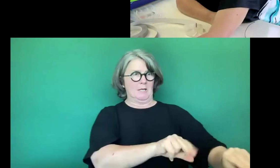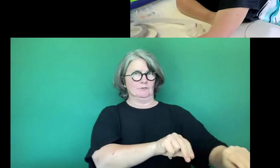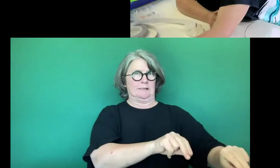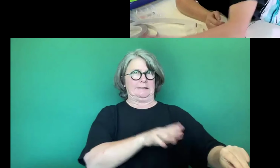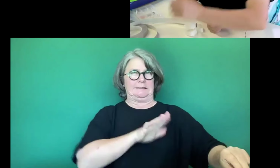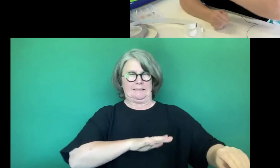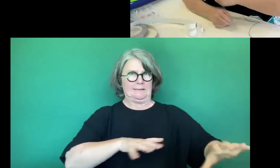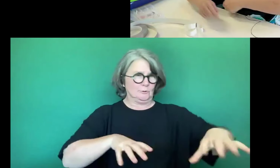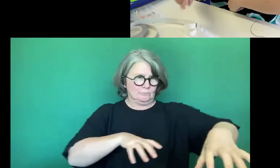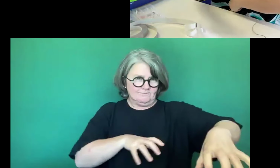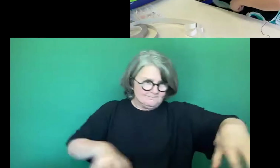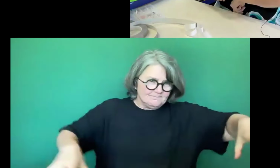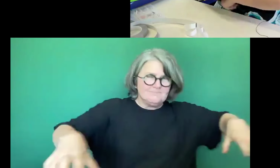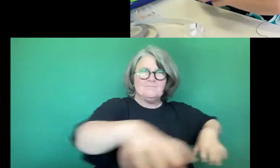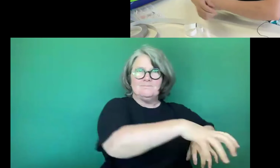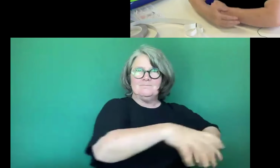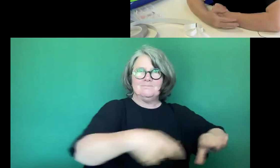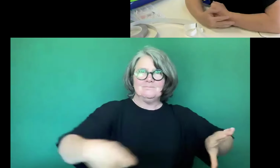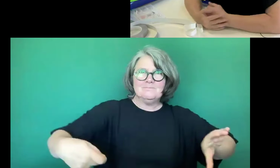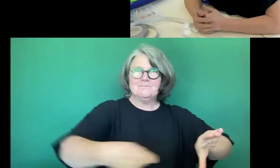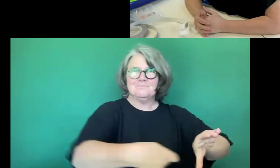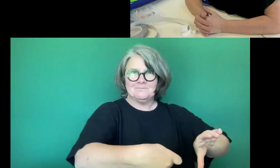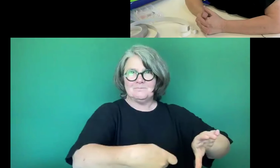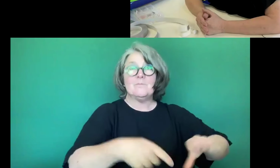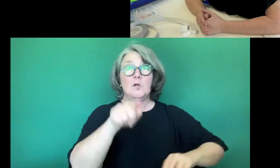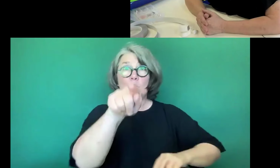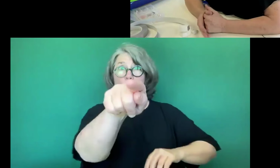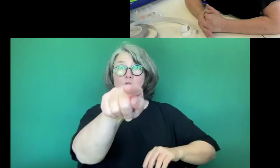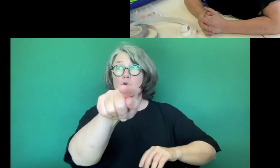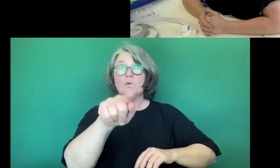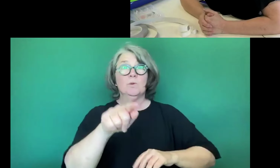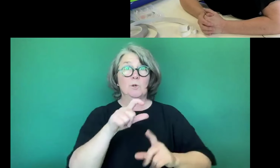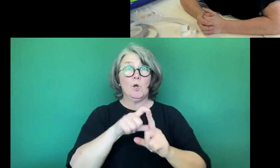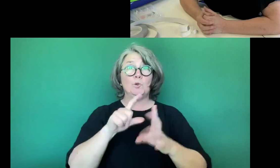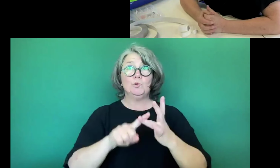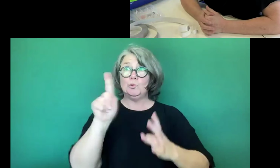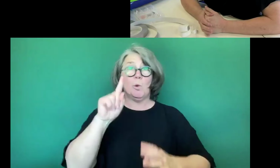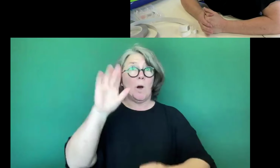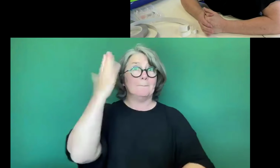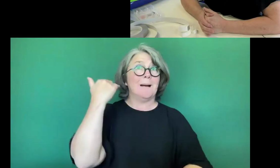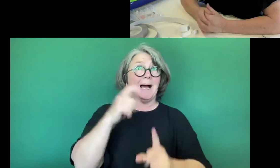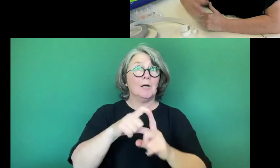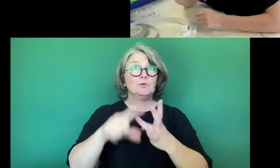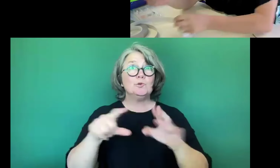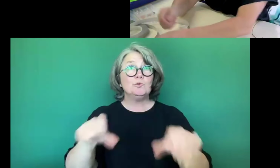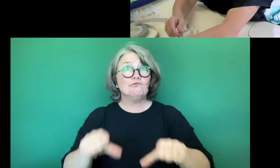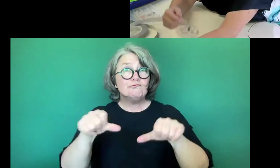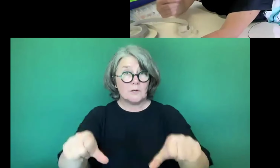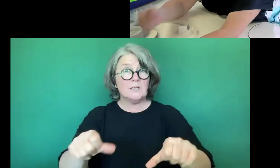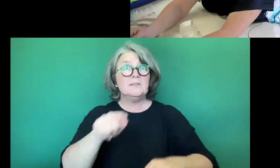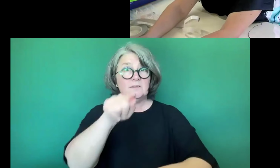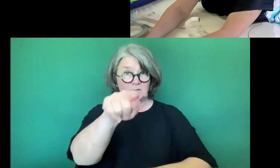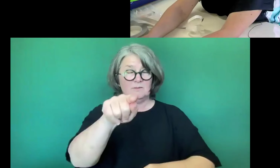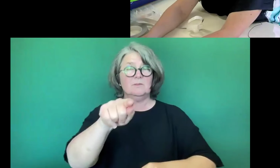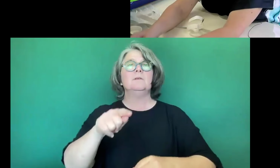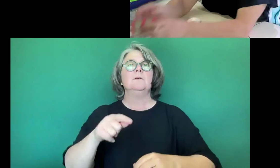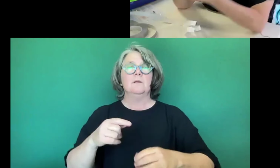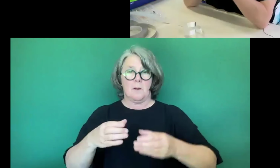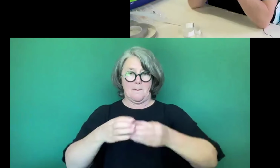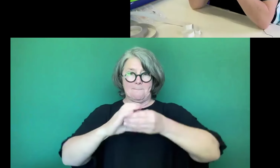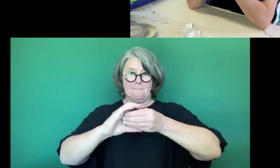We'll just do, so if you all want to do that, well, Josh is just changing the battery in the camera. Okay, so if you could make